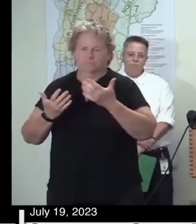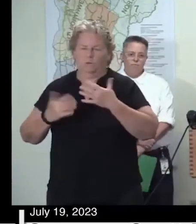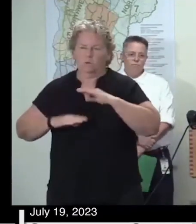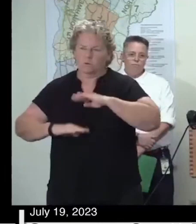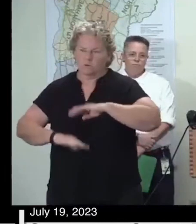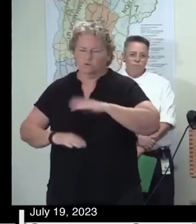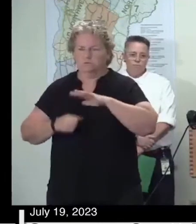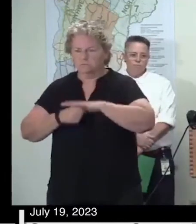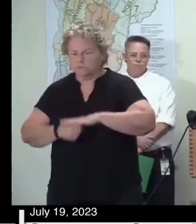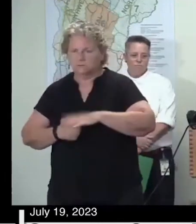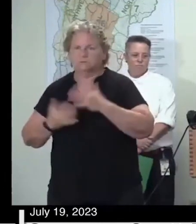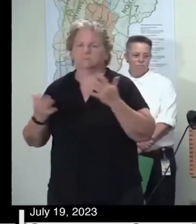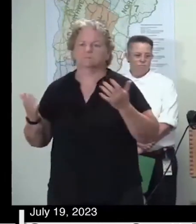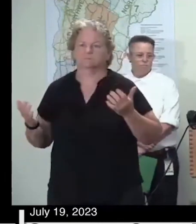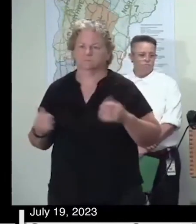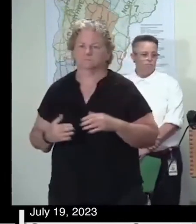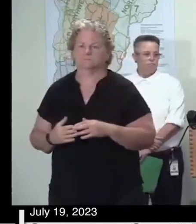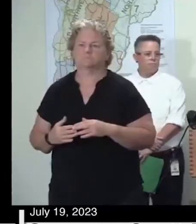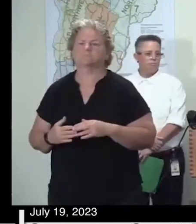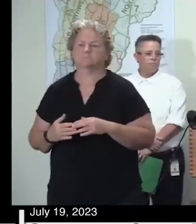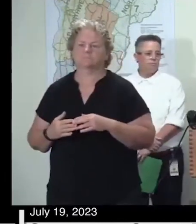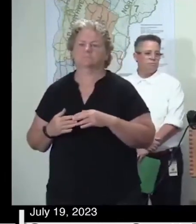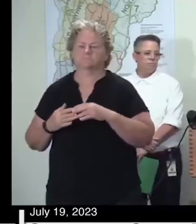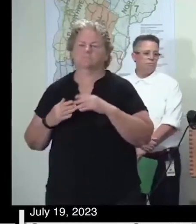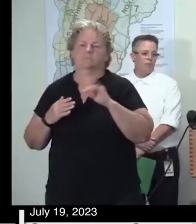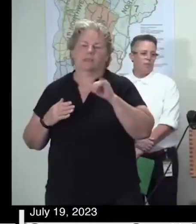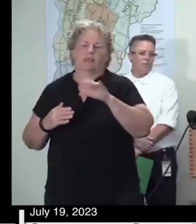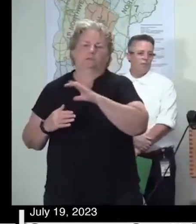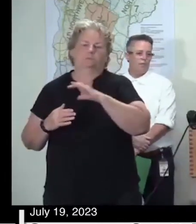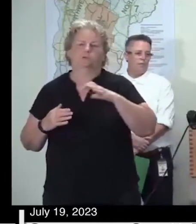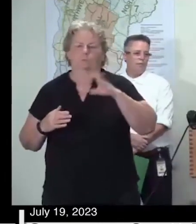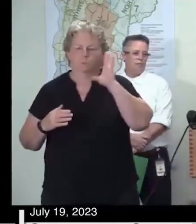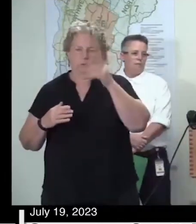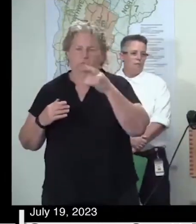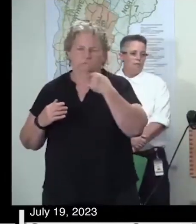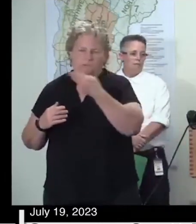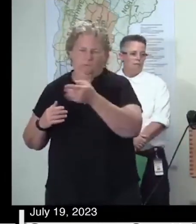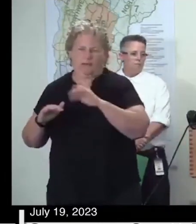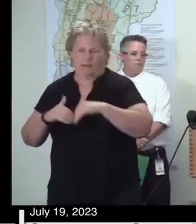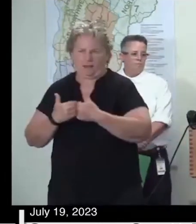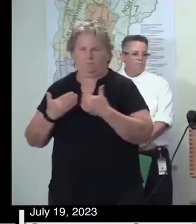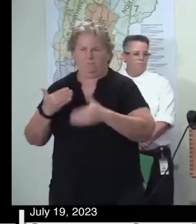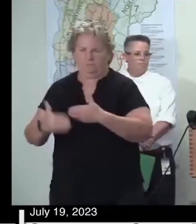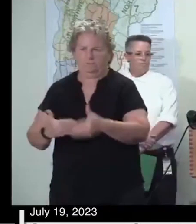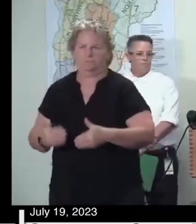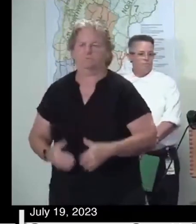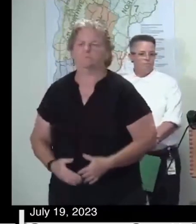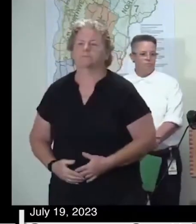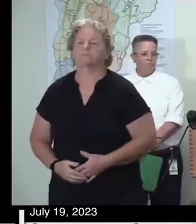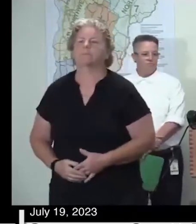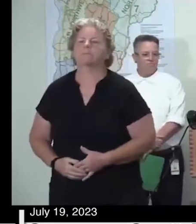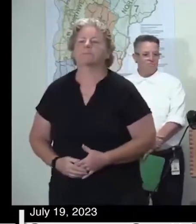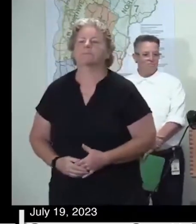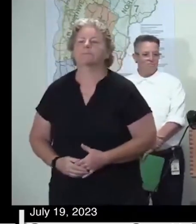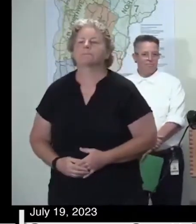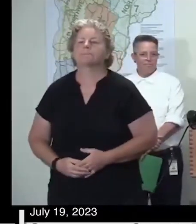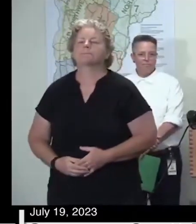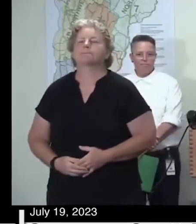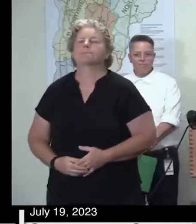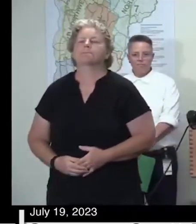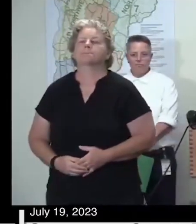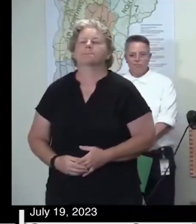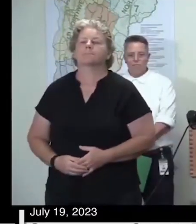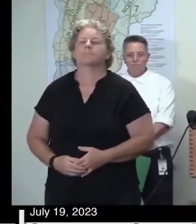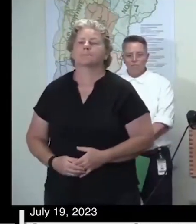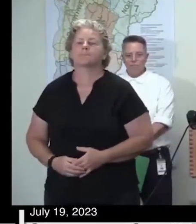another note, my team is working to break down silos between agencies and departments, as well as nonprofits and private